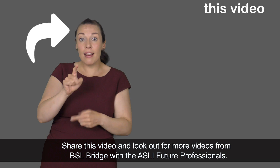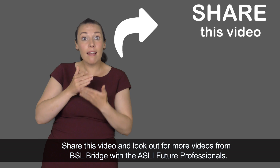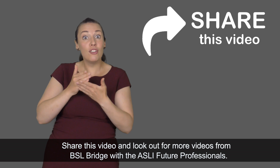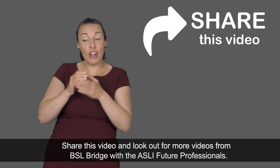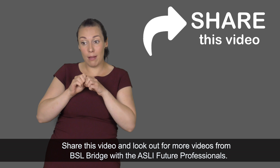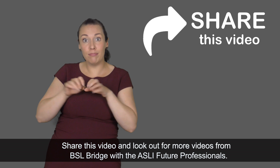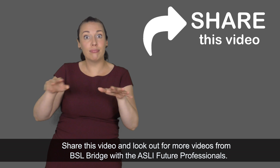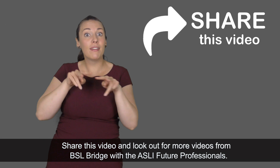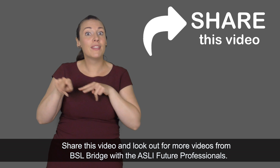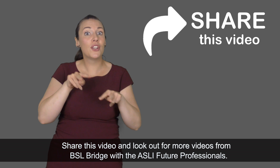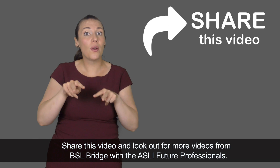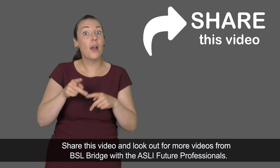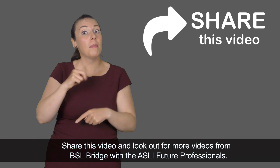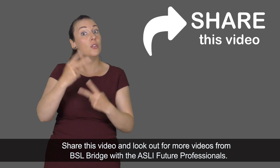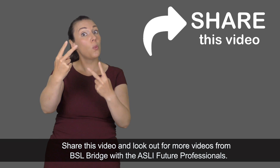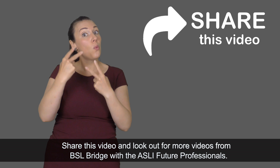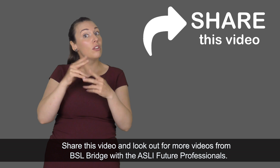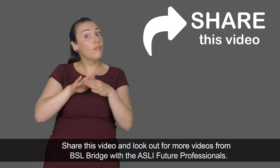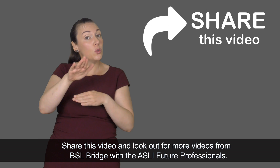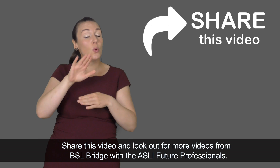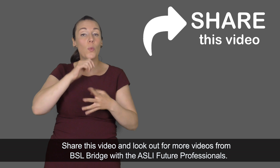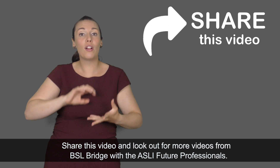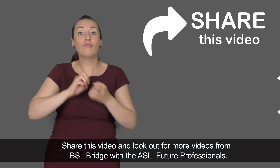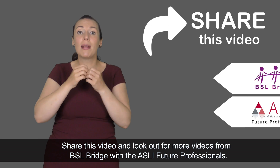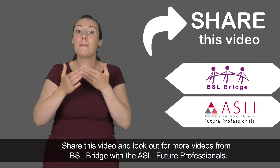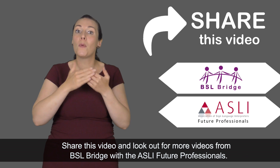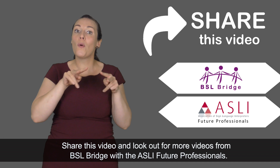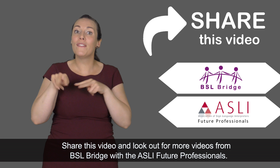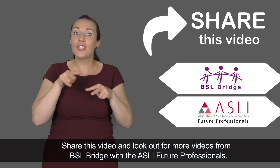Share this video and look out for more videos from BSL Bridge